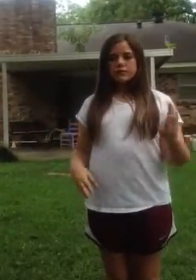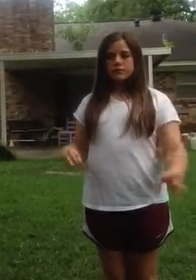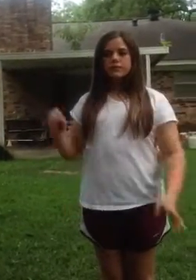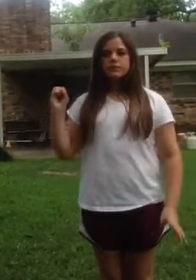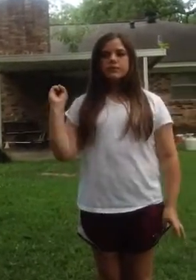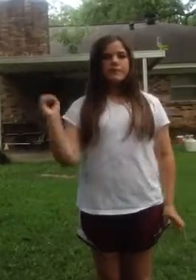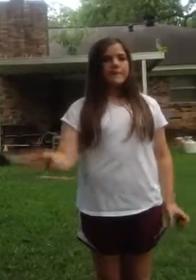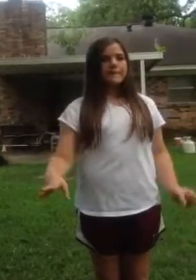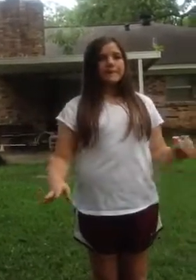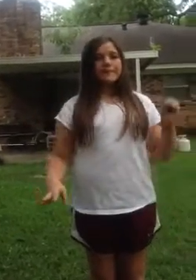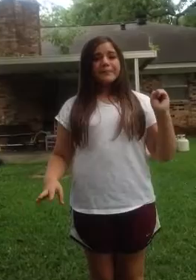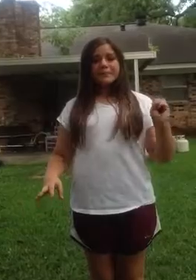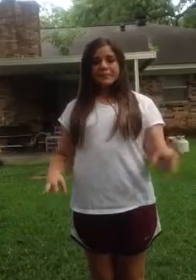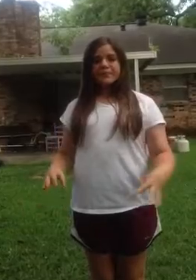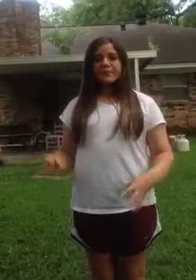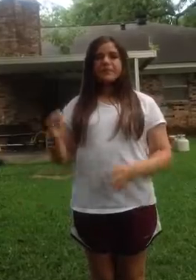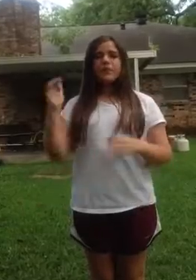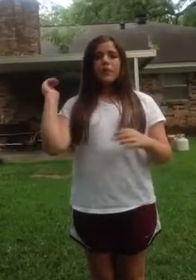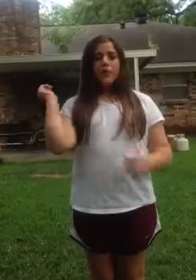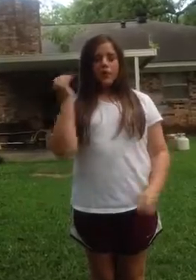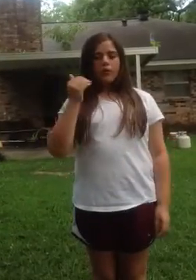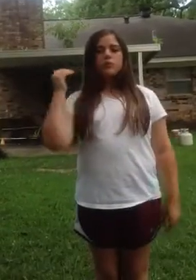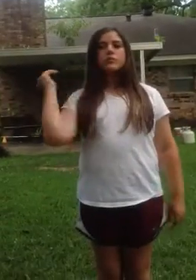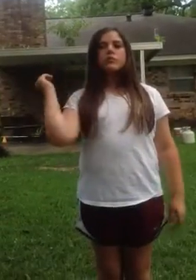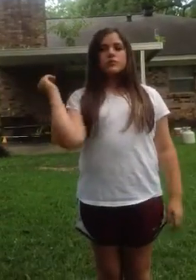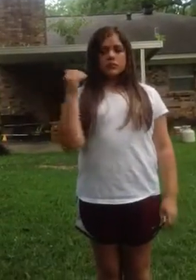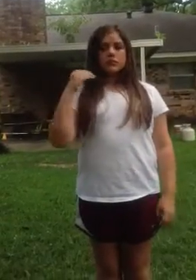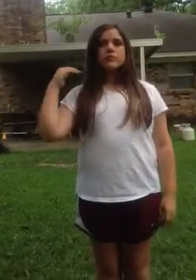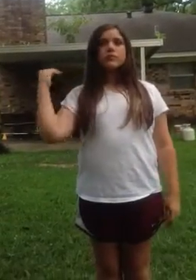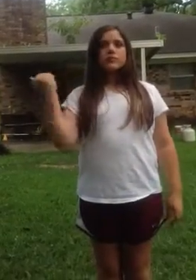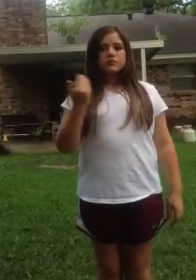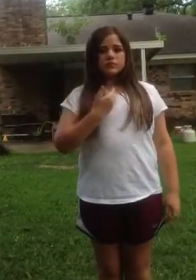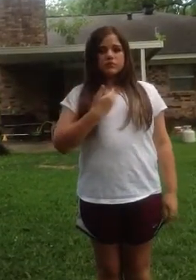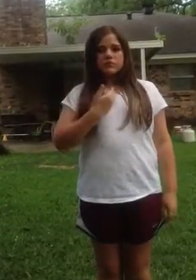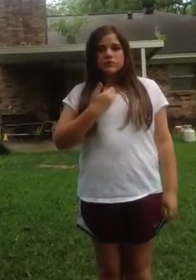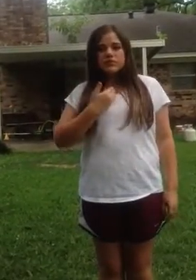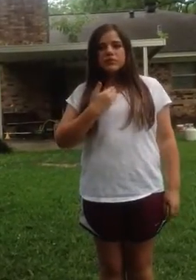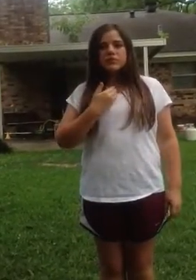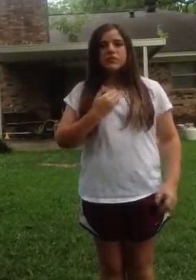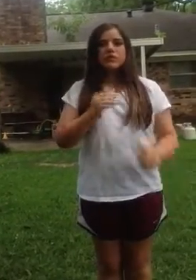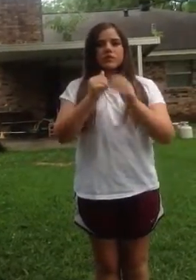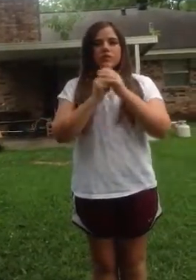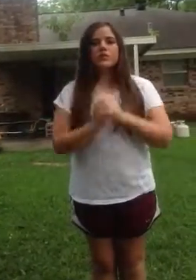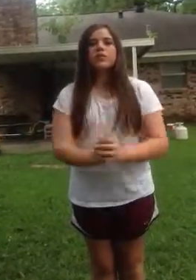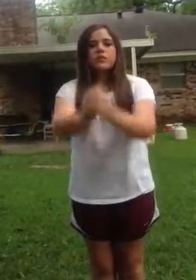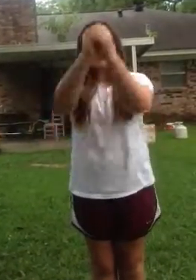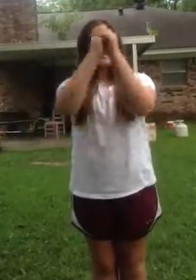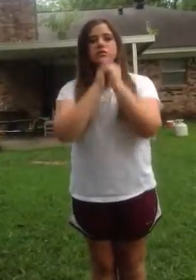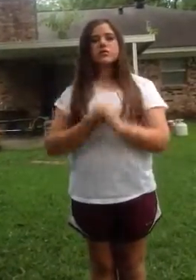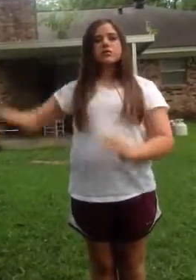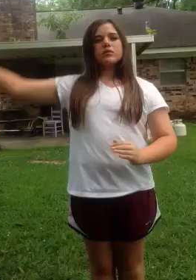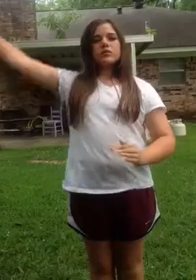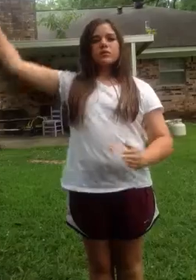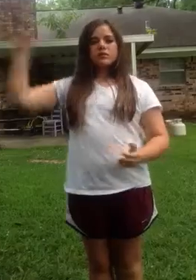known before, O my soul, I worship Your